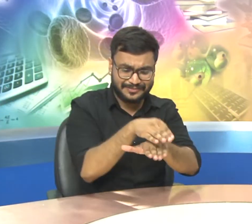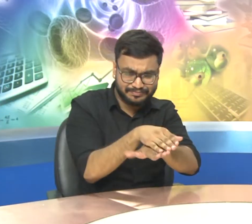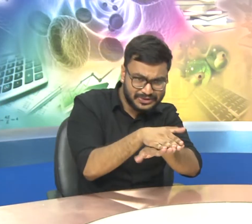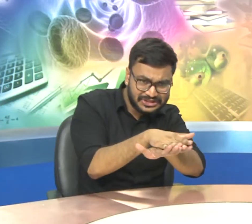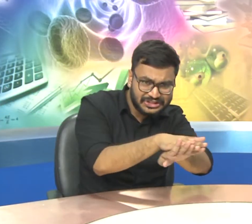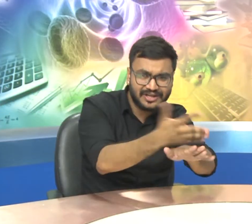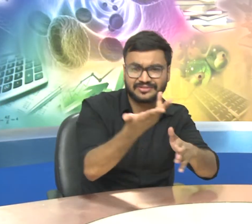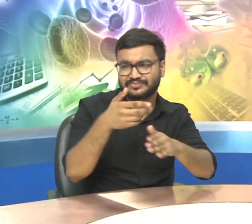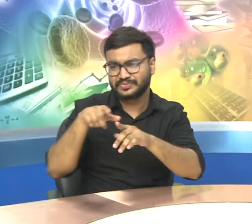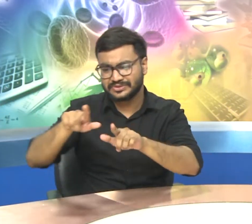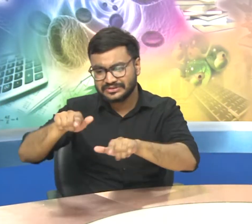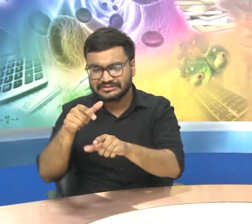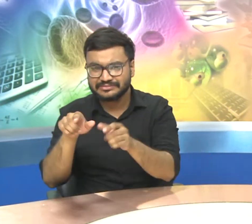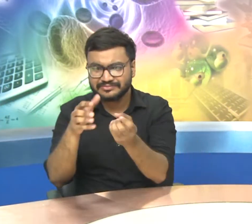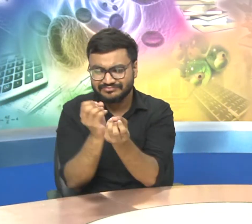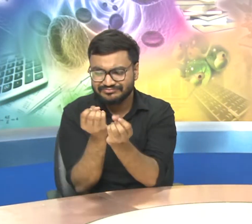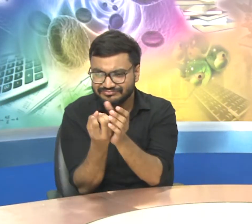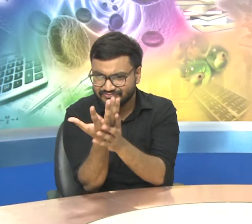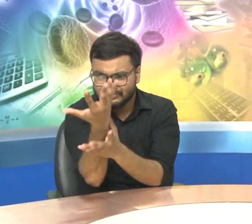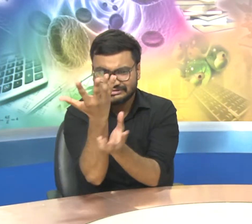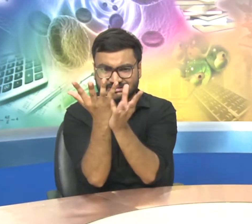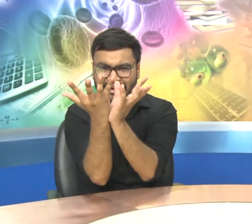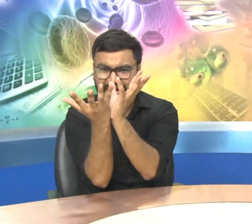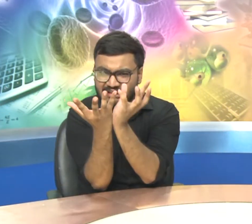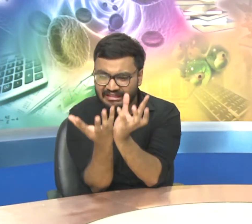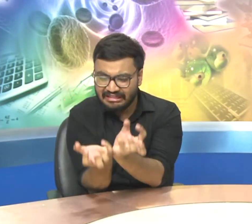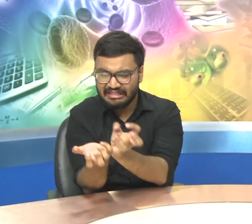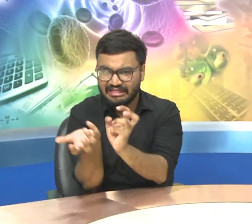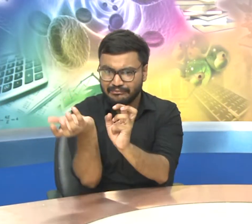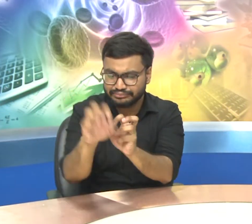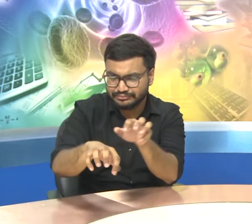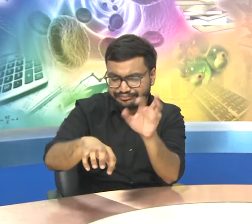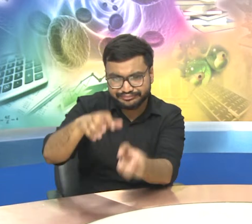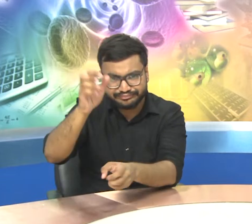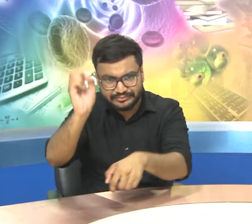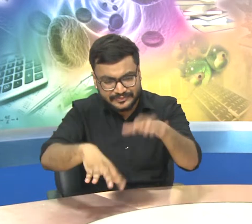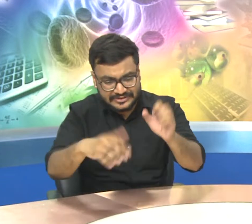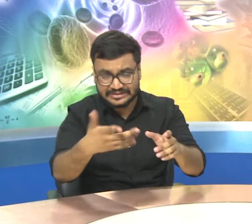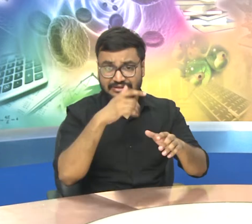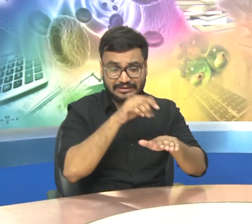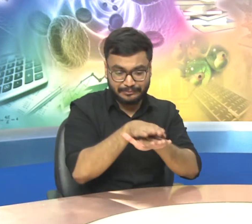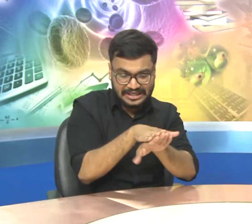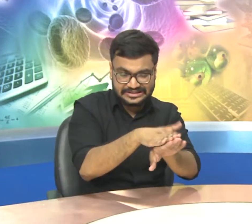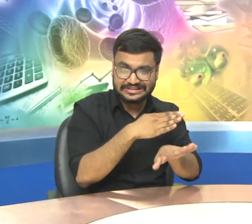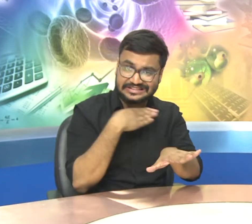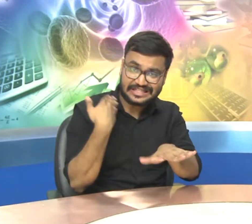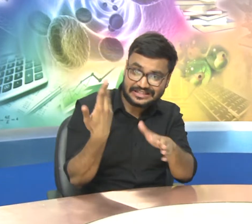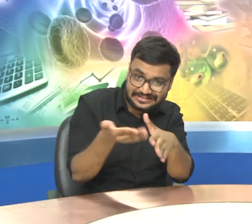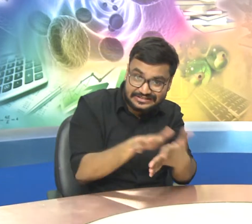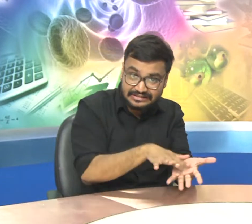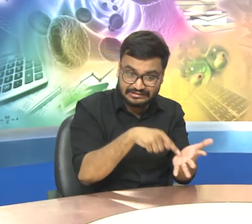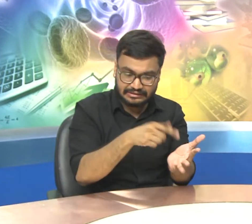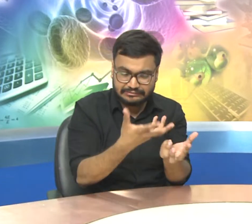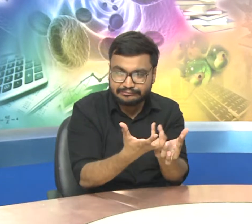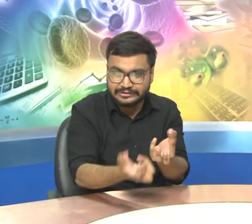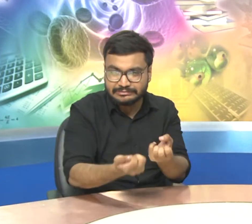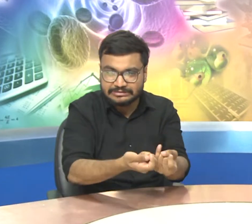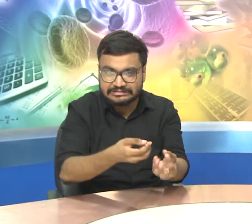And these substances are found partly dissolved in water and partly floating in